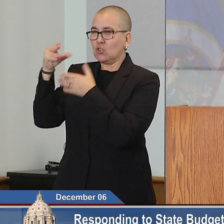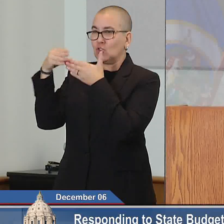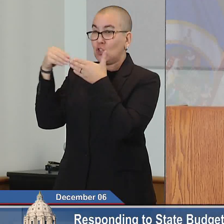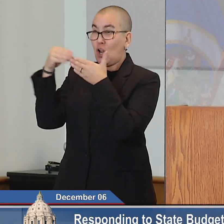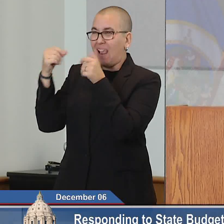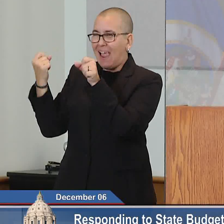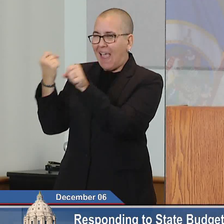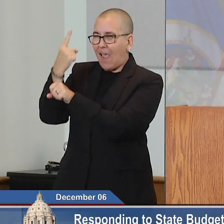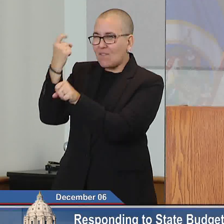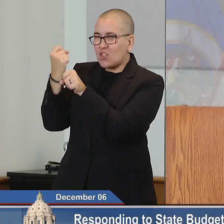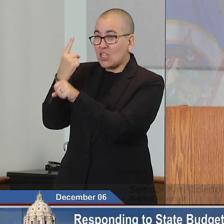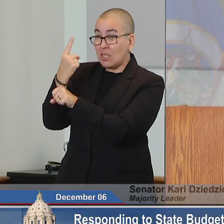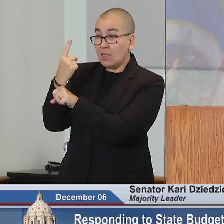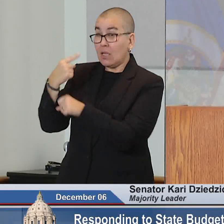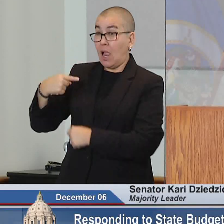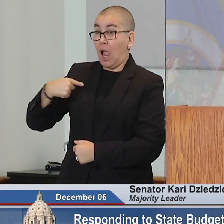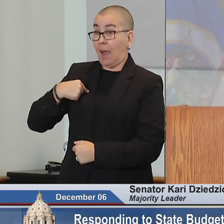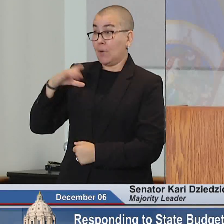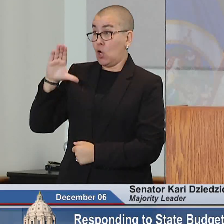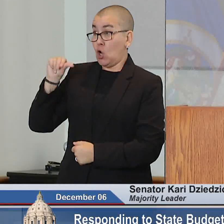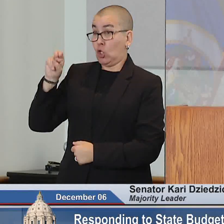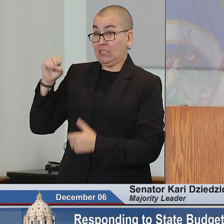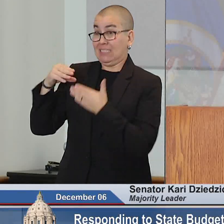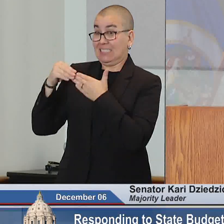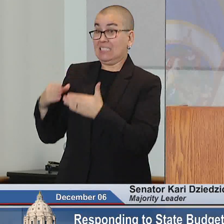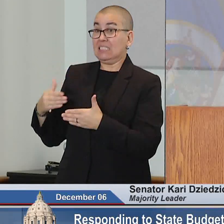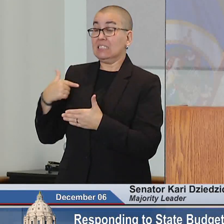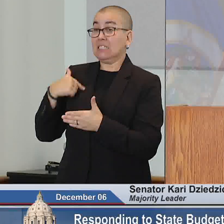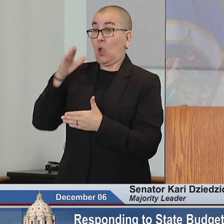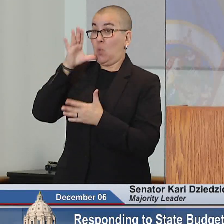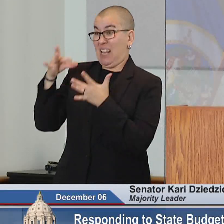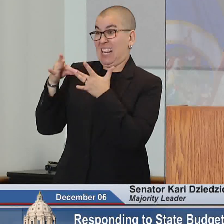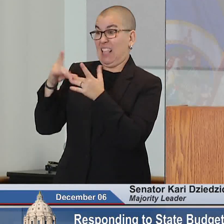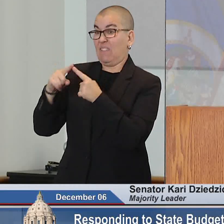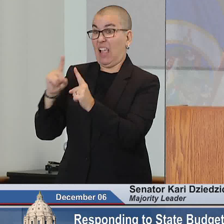lead the discussion with our caucus, and we will make that decision jointly.